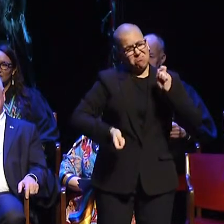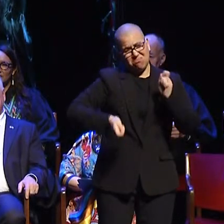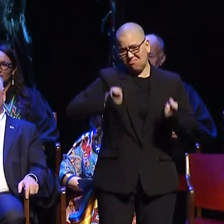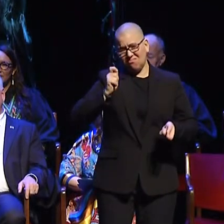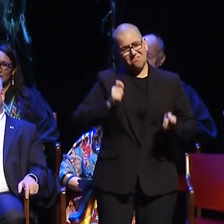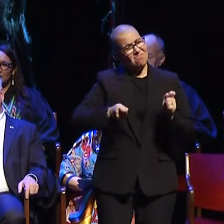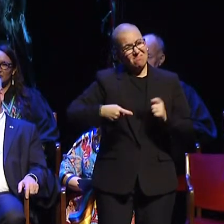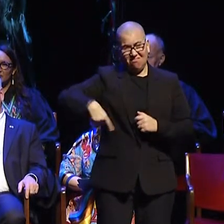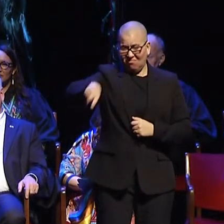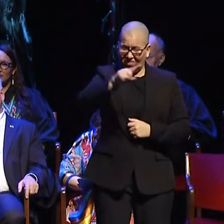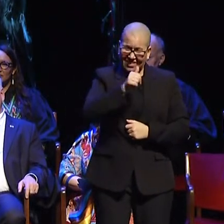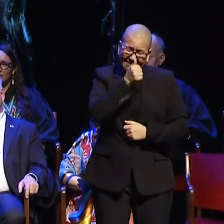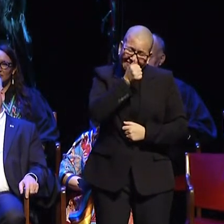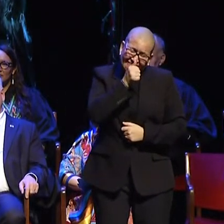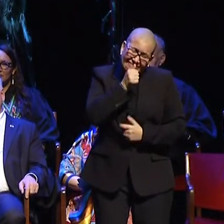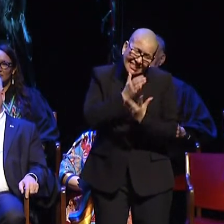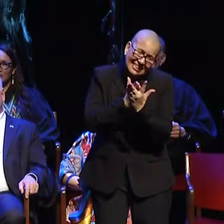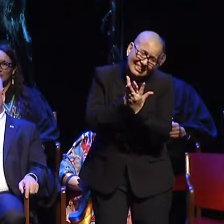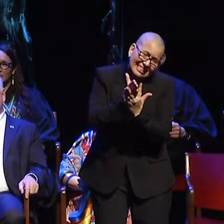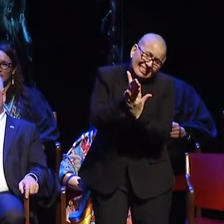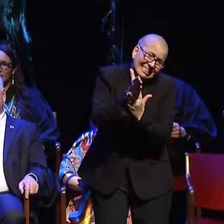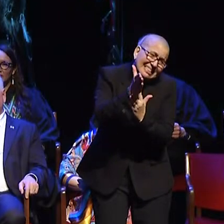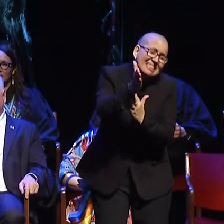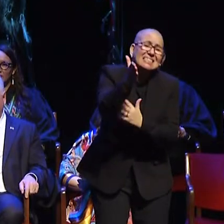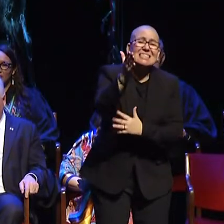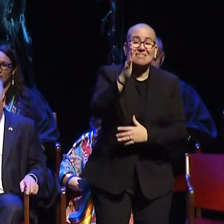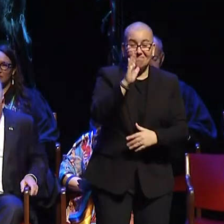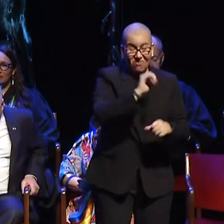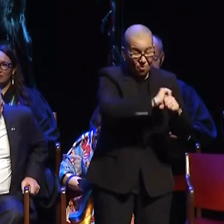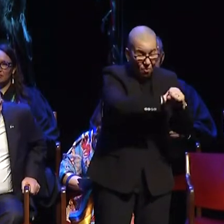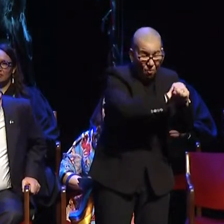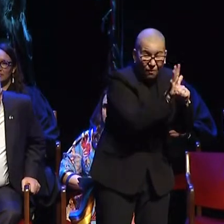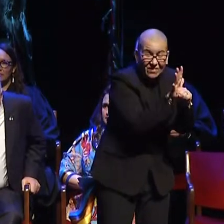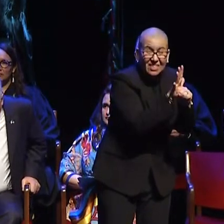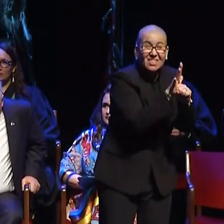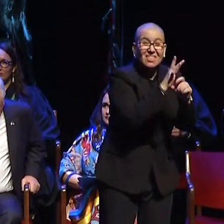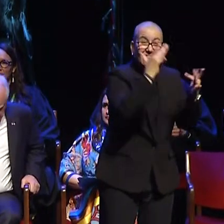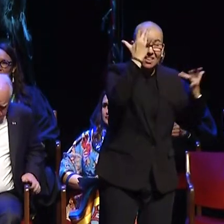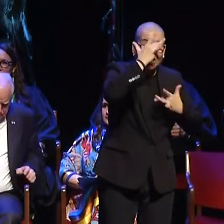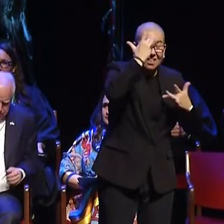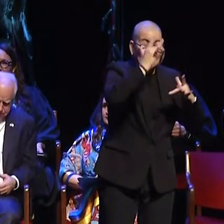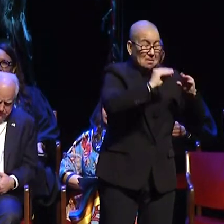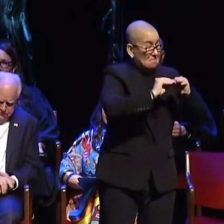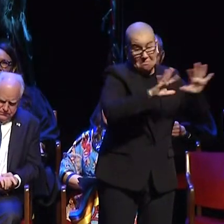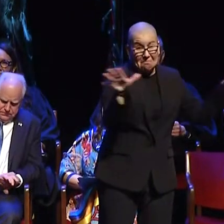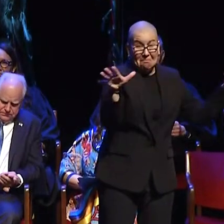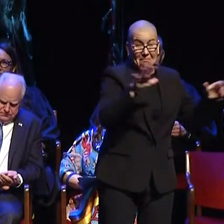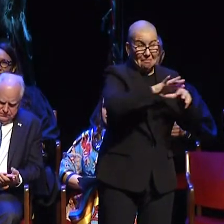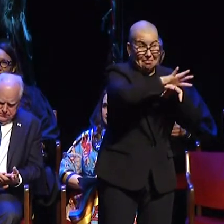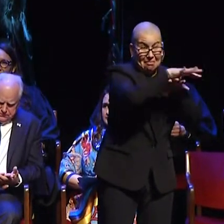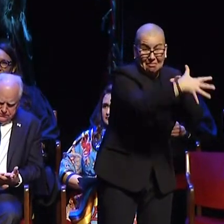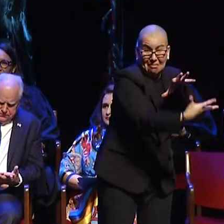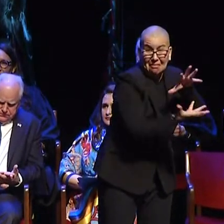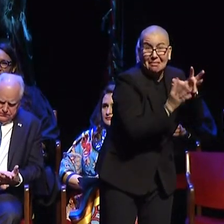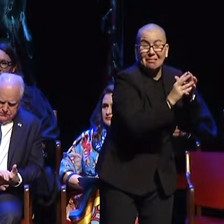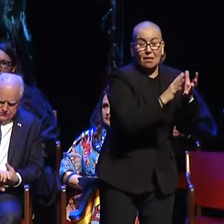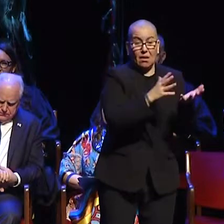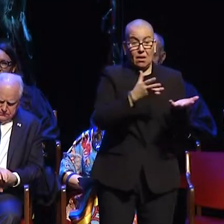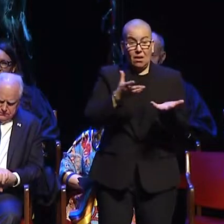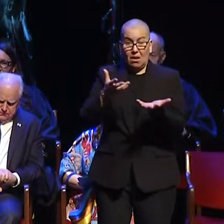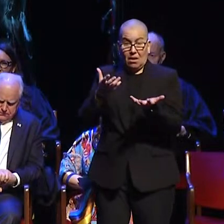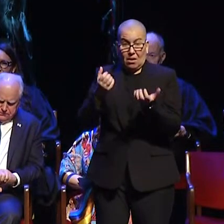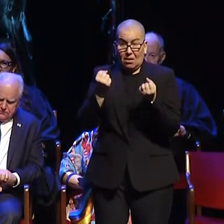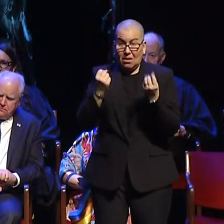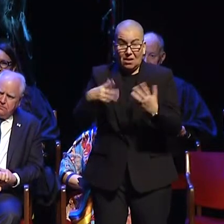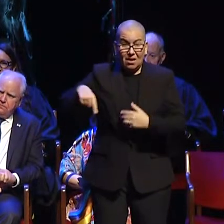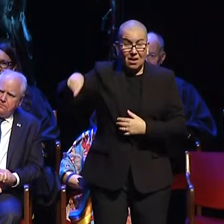last 4 years. The COVID crisis, at its peak, demanded a lot from us. And in too many cases, it